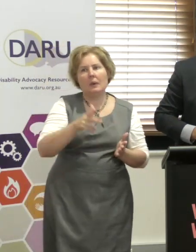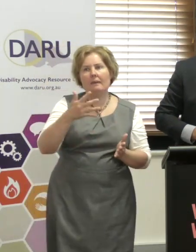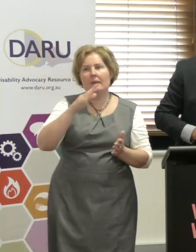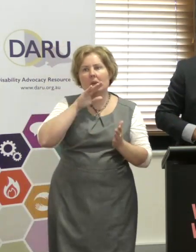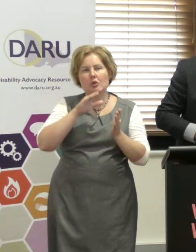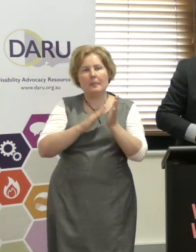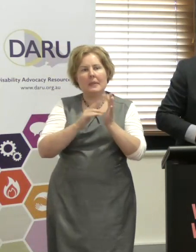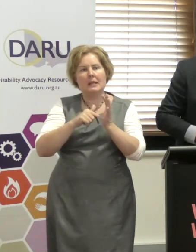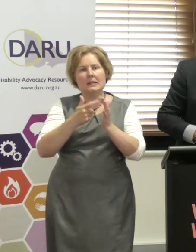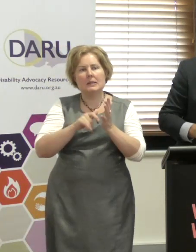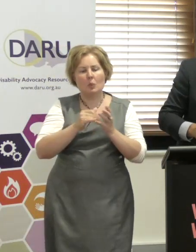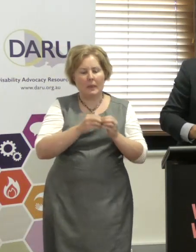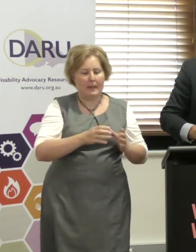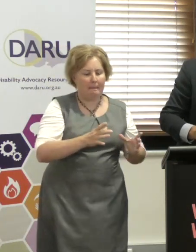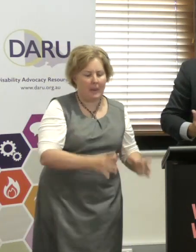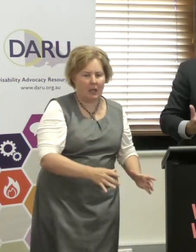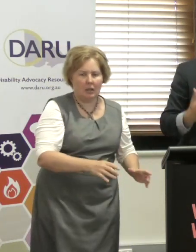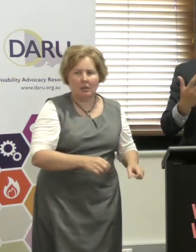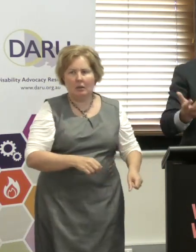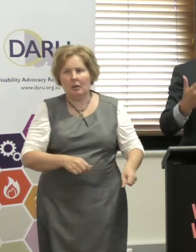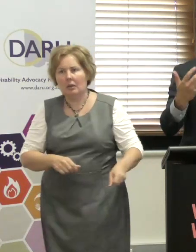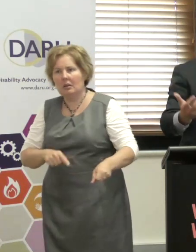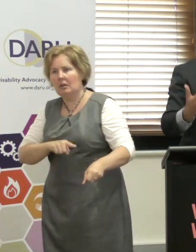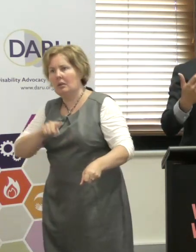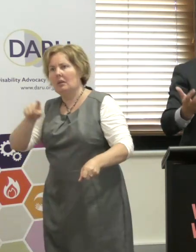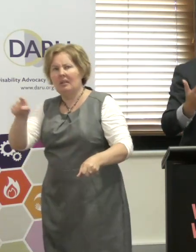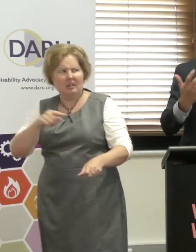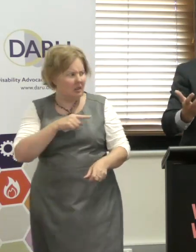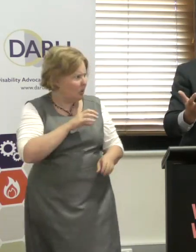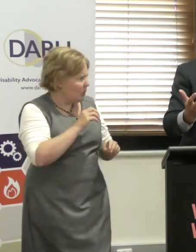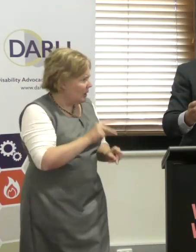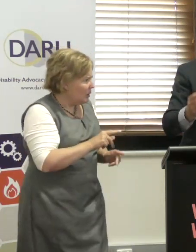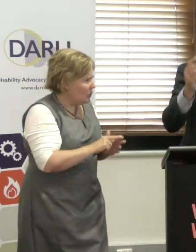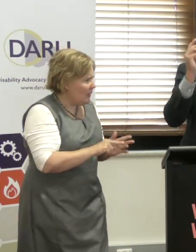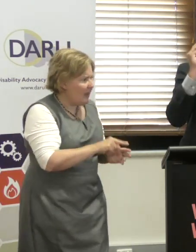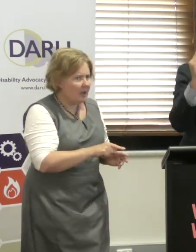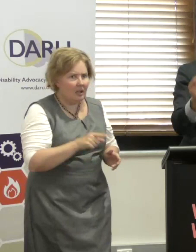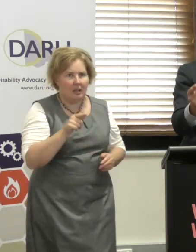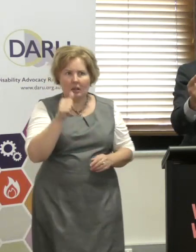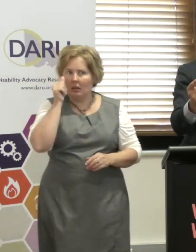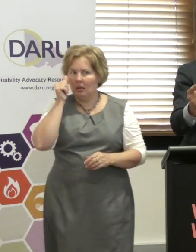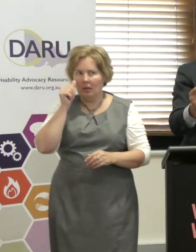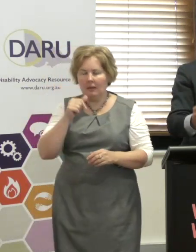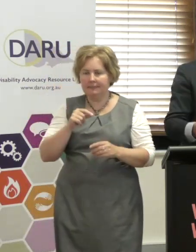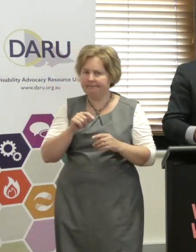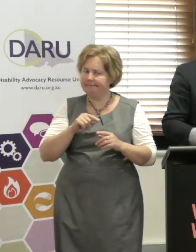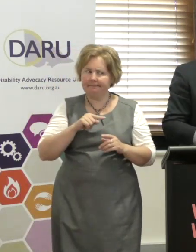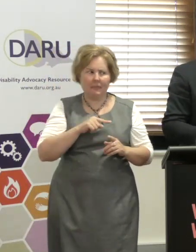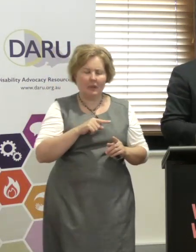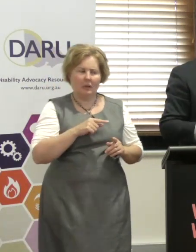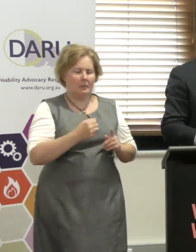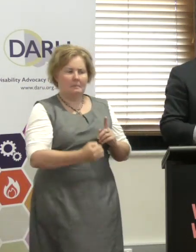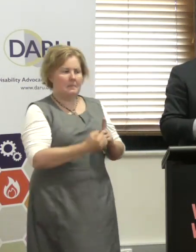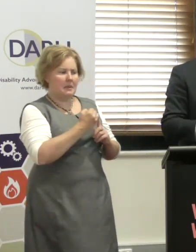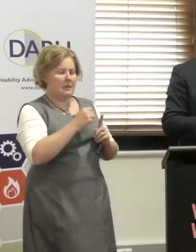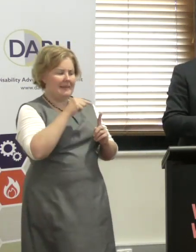water. I said, are you okay doing that? So these are the things that we have. But there was a turning point then.